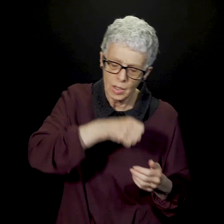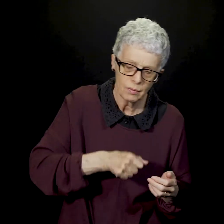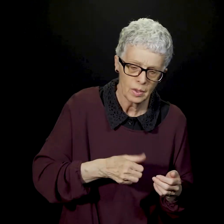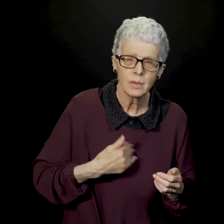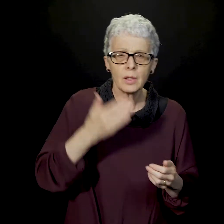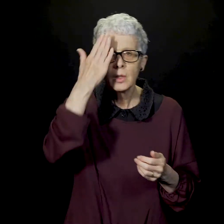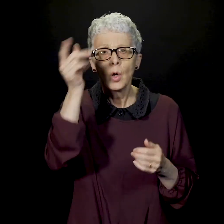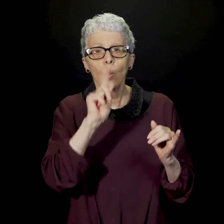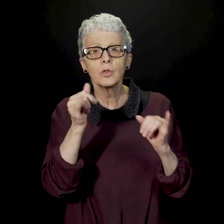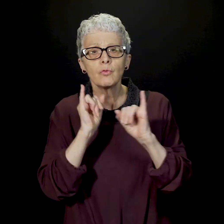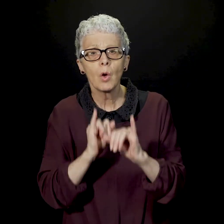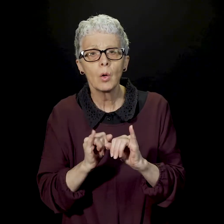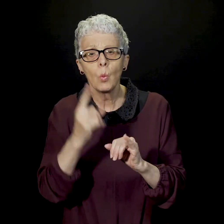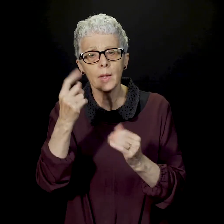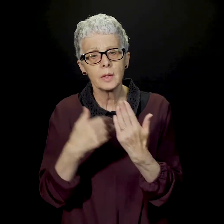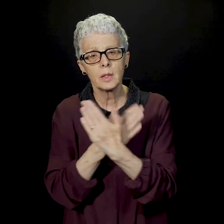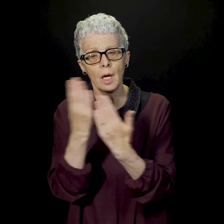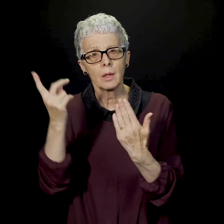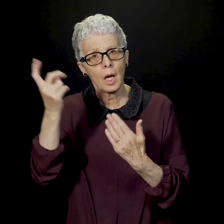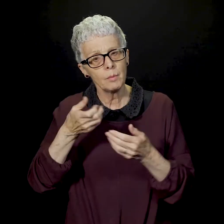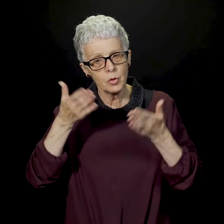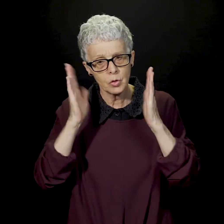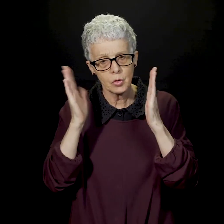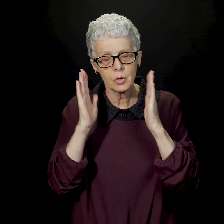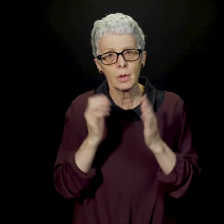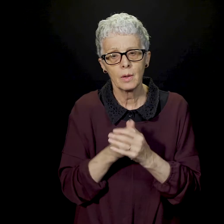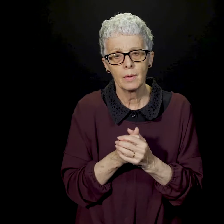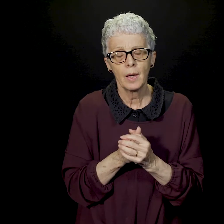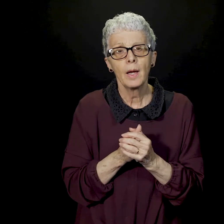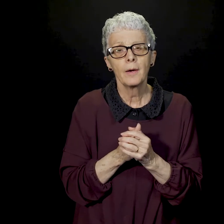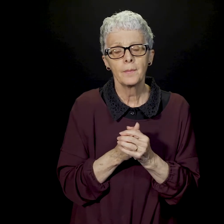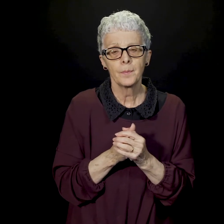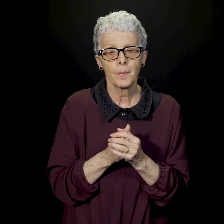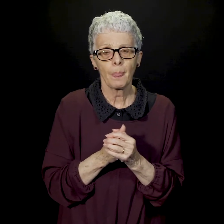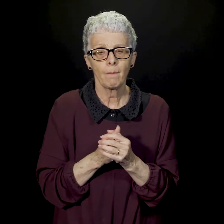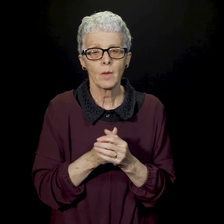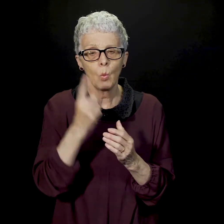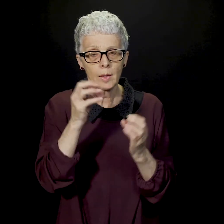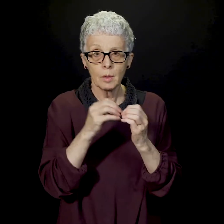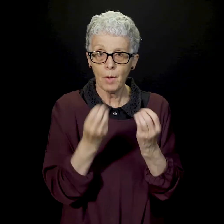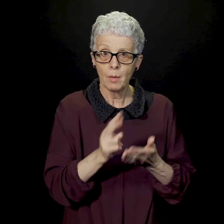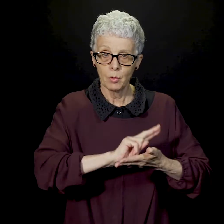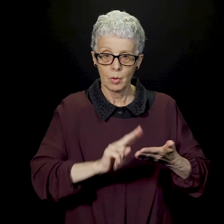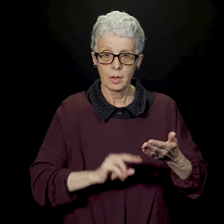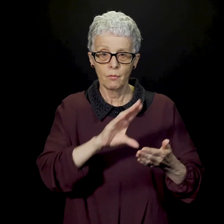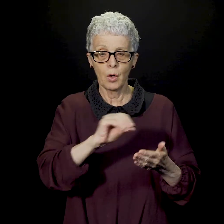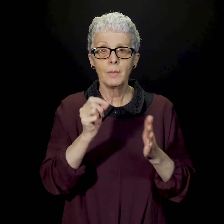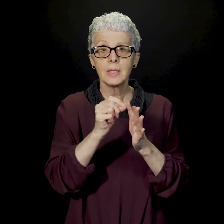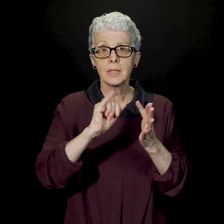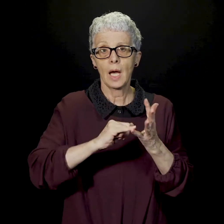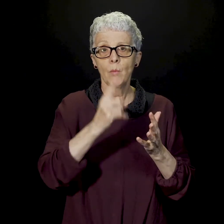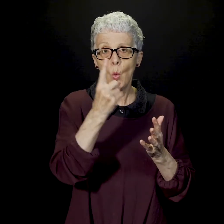going on until one day they came into church, and they it just so happened that one of the Bible readings was from